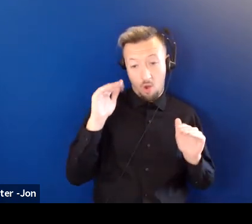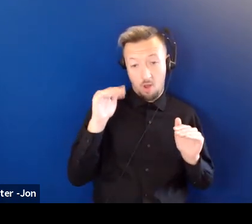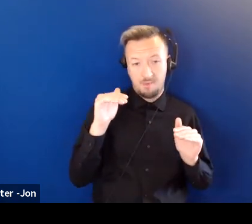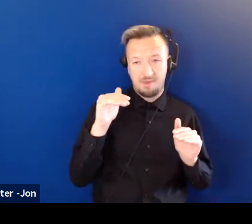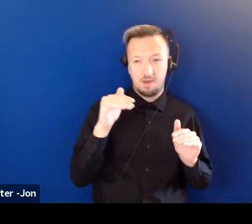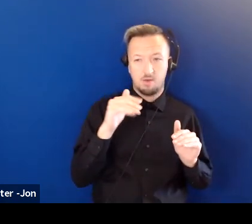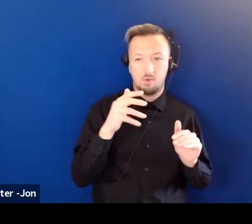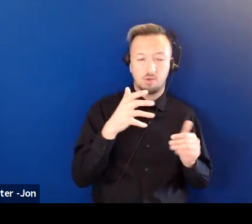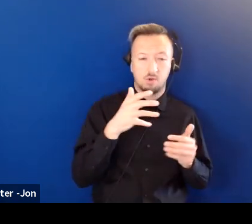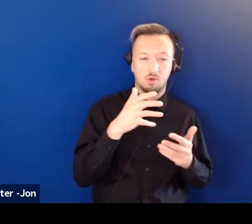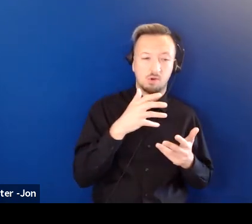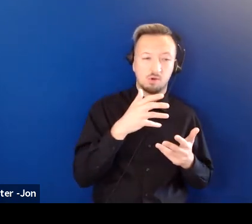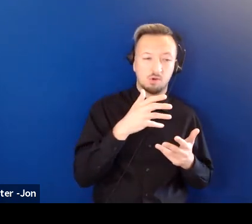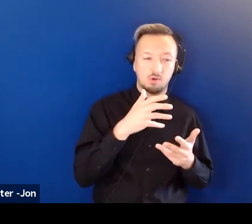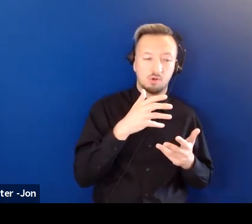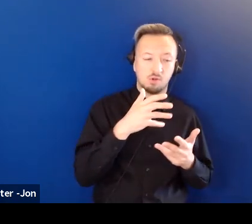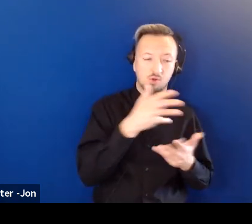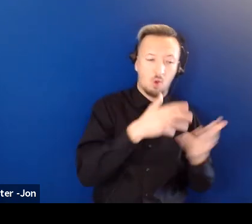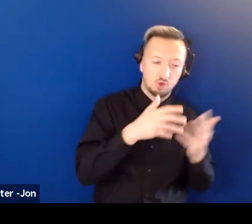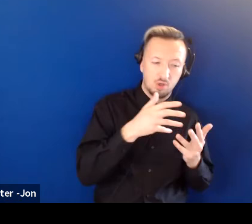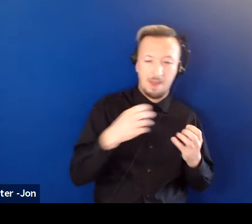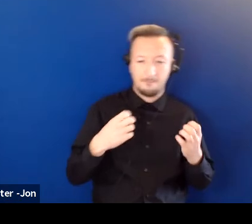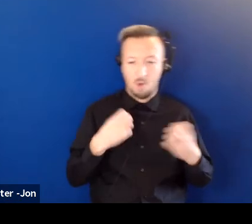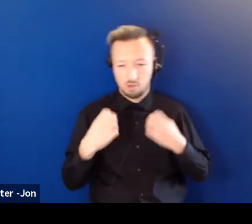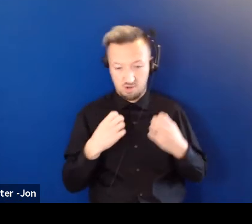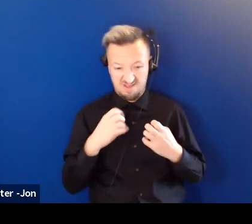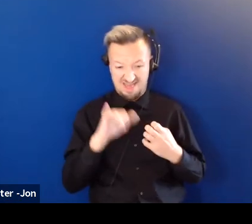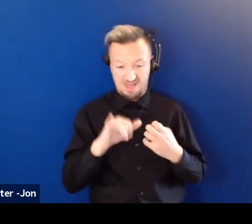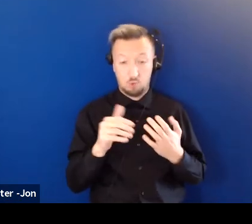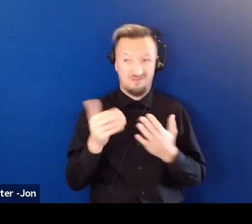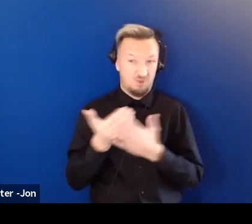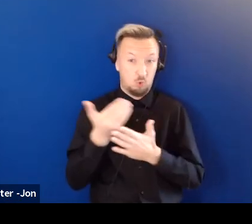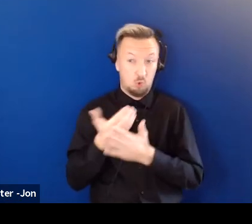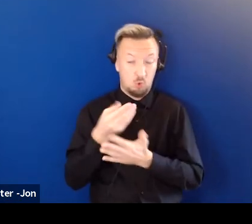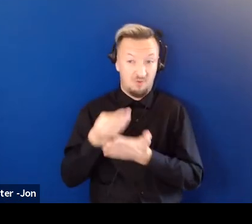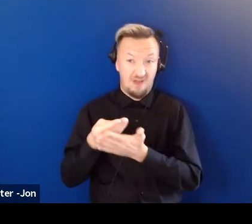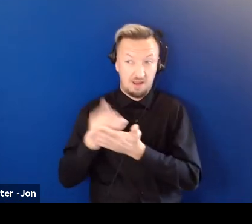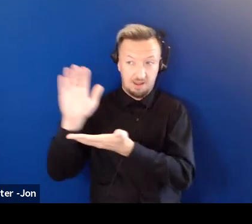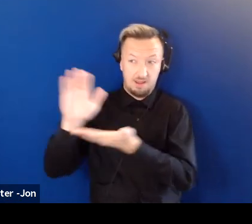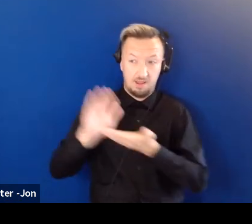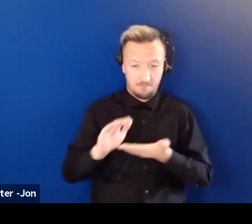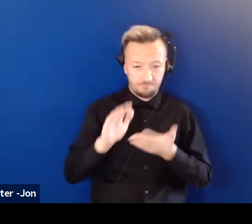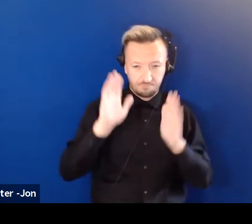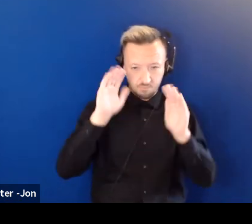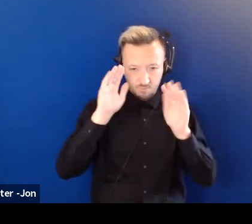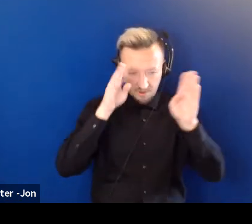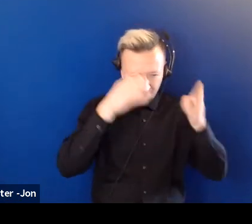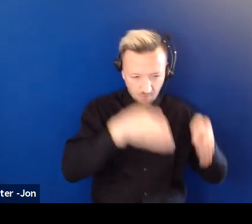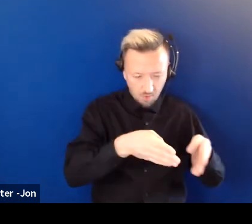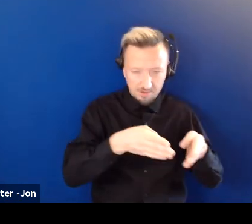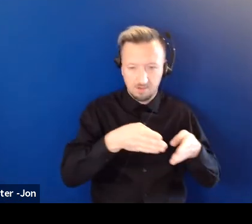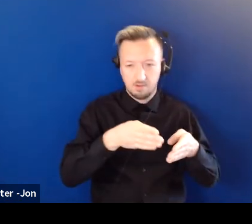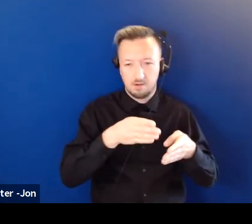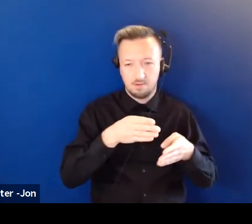of diving in that with this newer funding that we've got, that we can really kind of target all